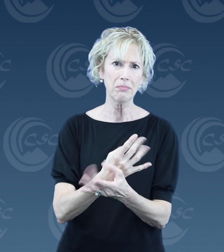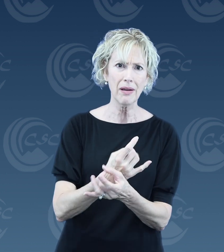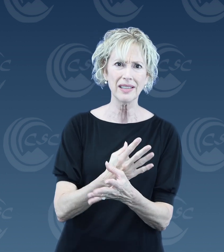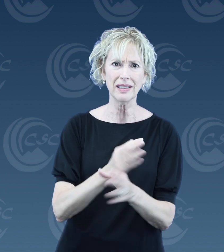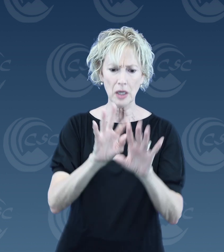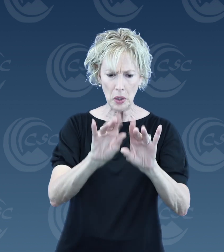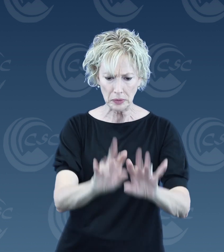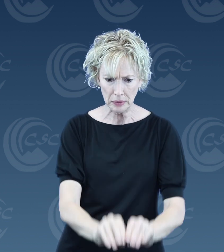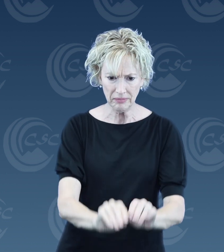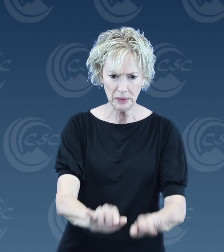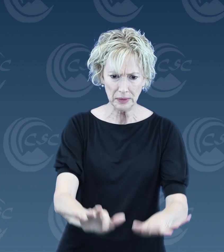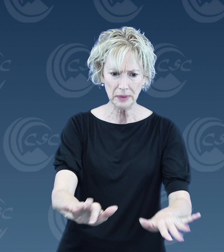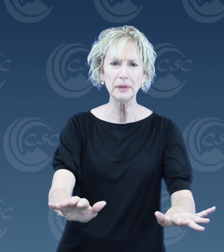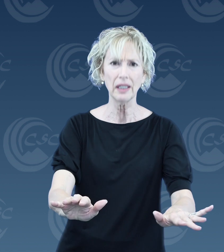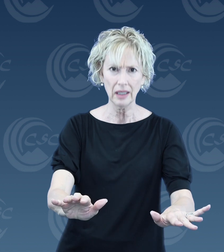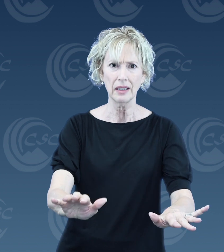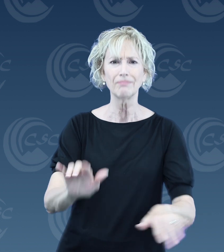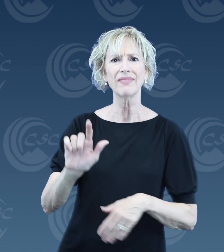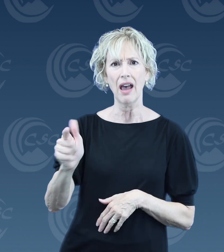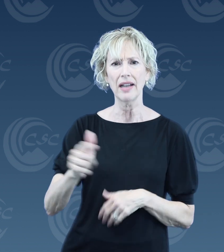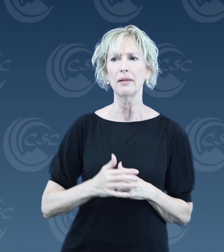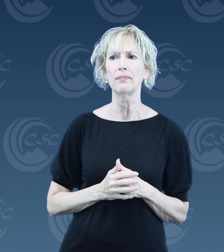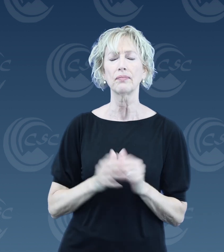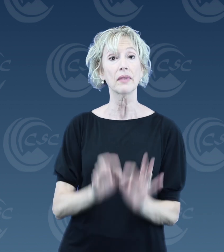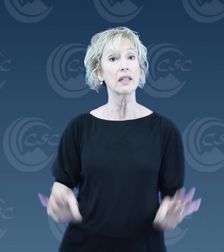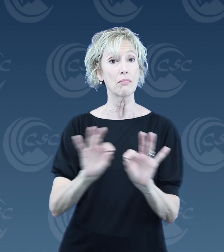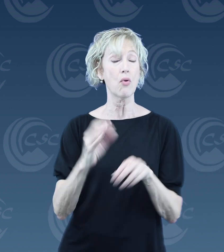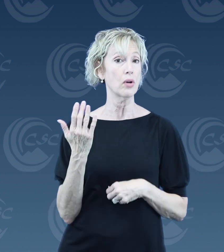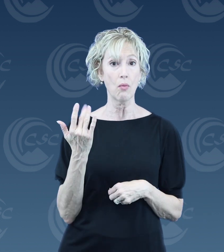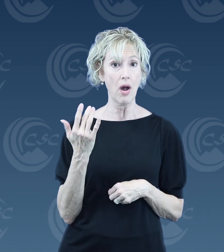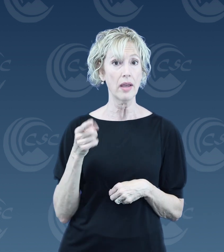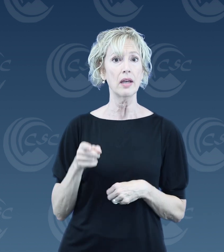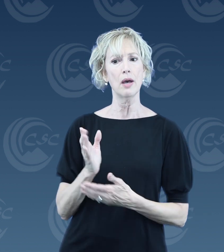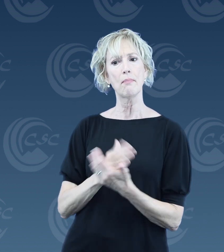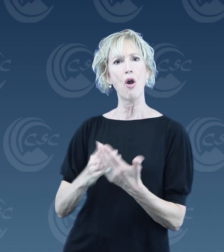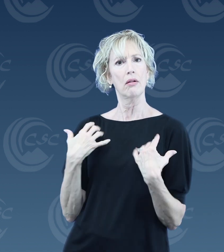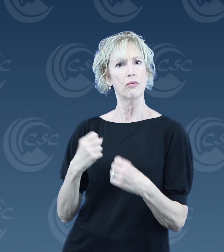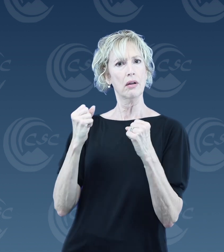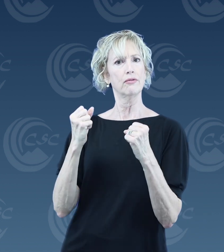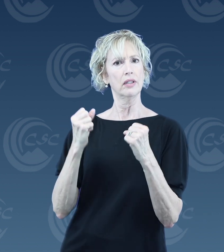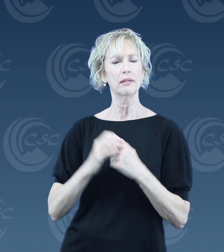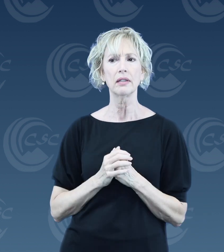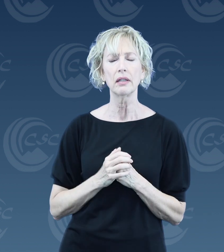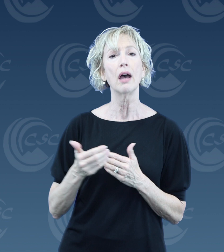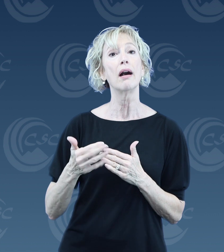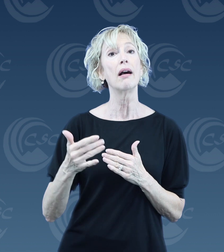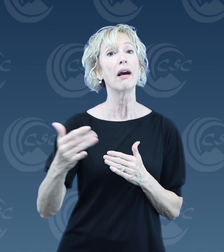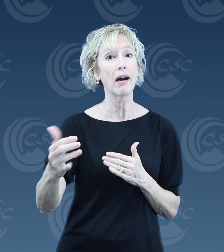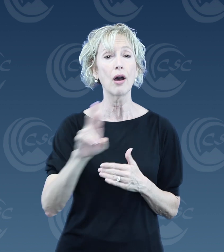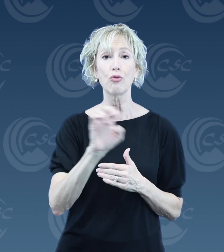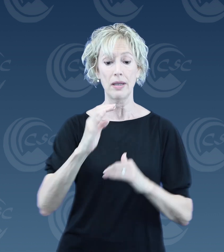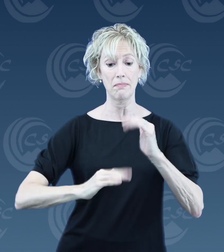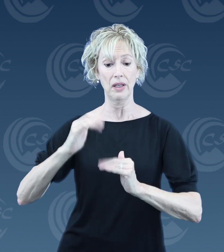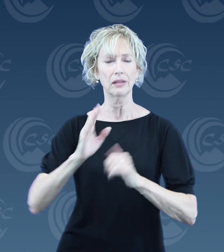the dust, in the debris, in Lahaina. It's very important because this is part of our recovery also. Eventually we will